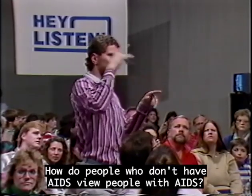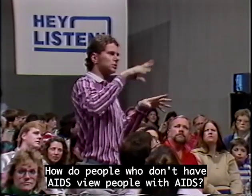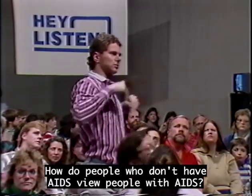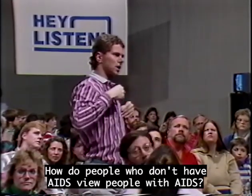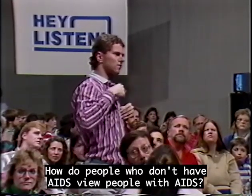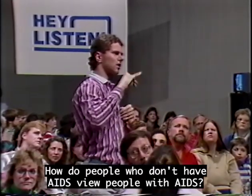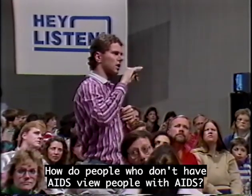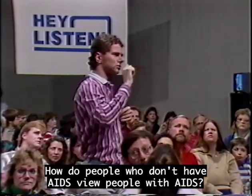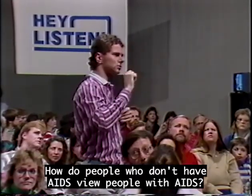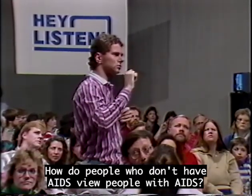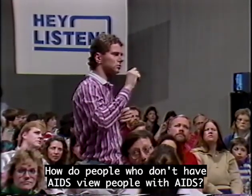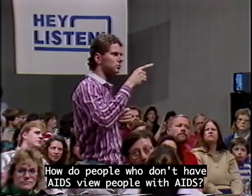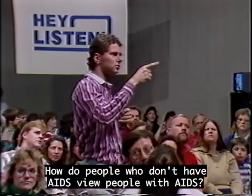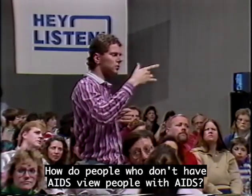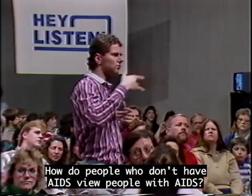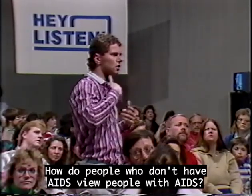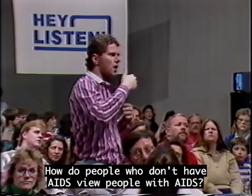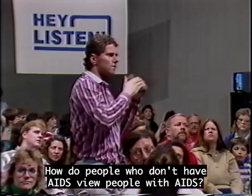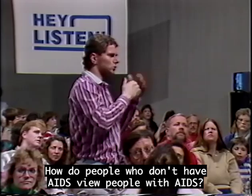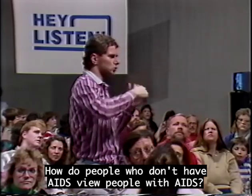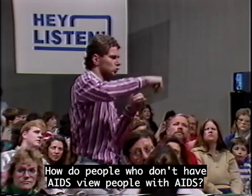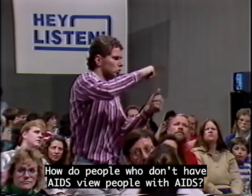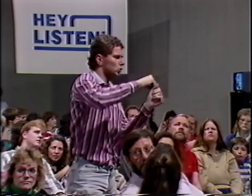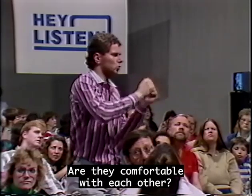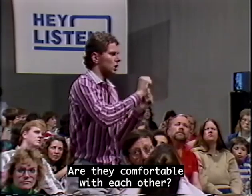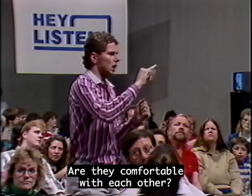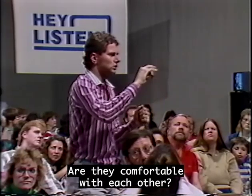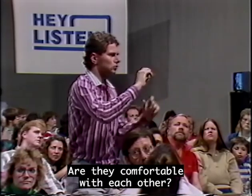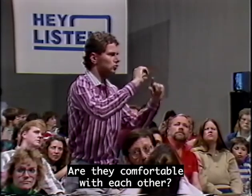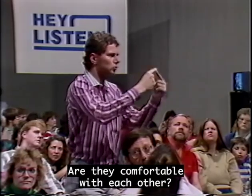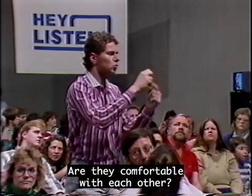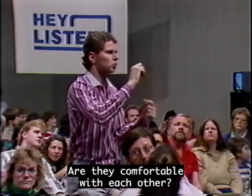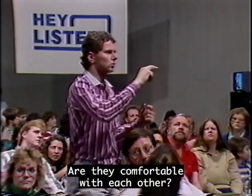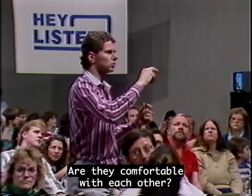How do people who don't have AIDS view people with AIDS? Are they comfortable with each other?